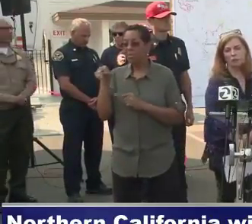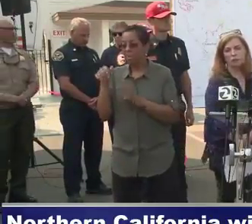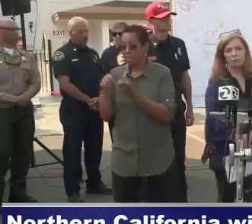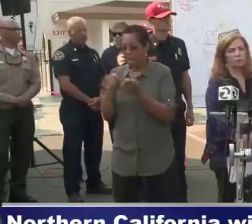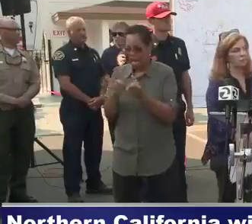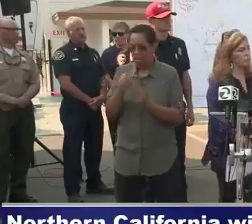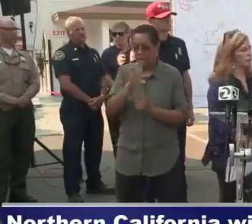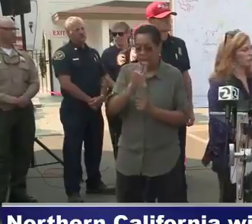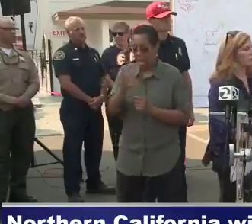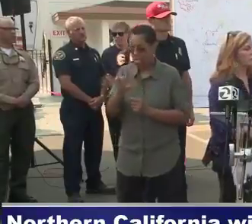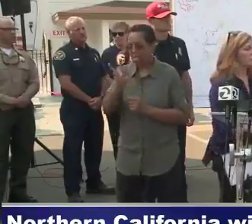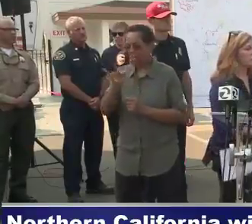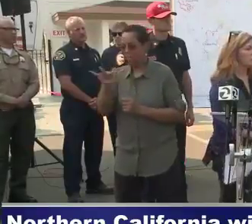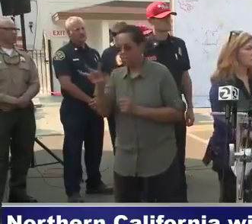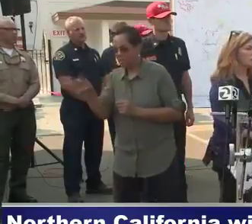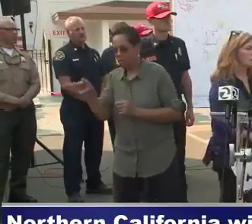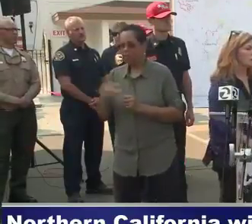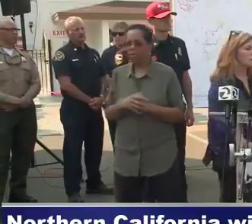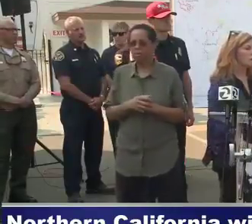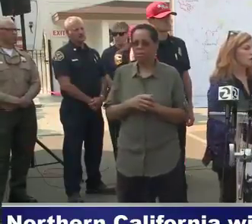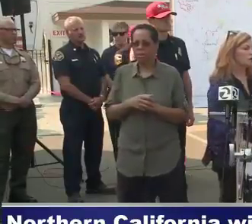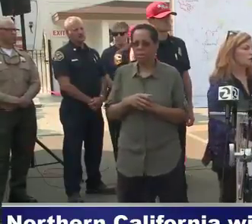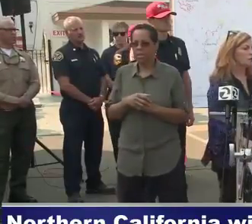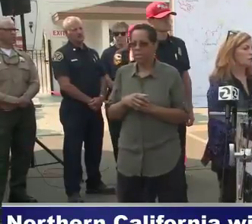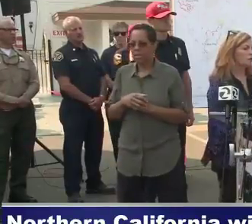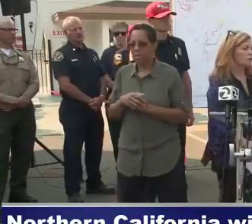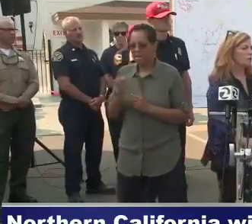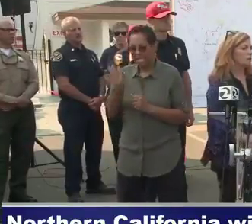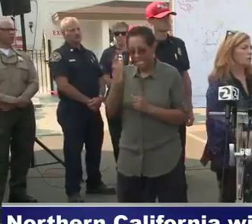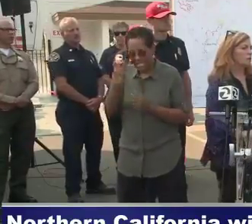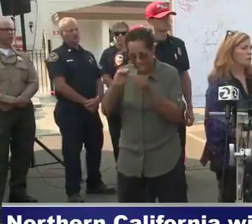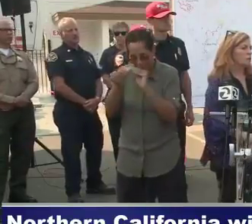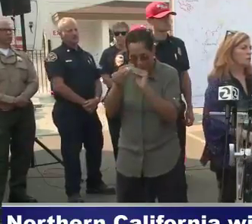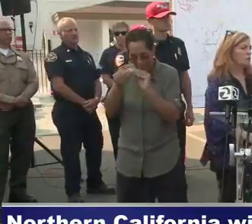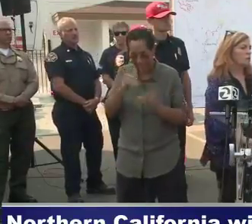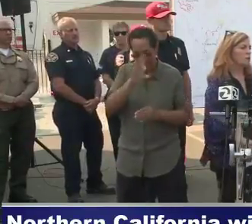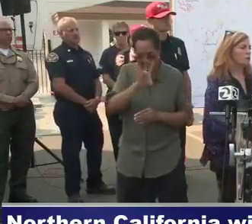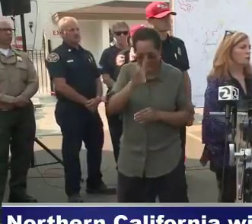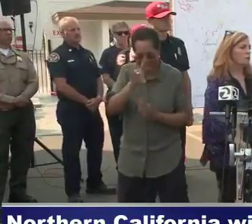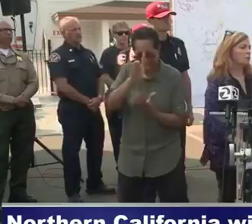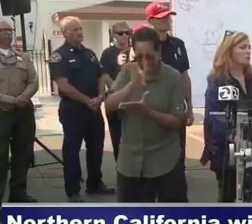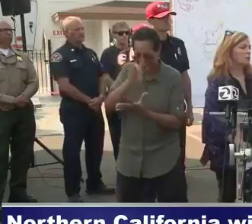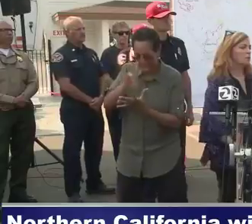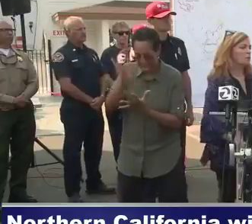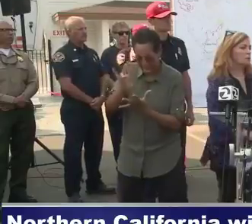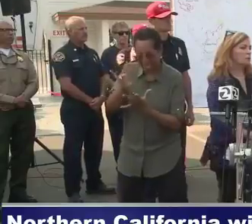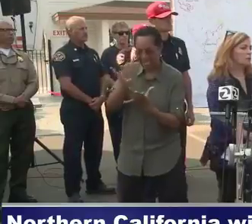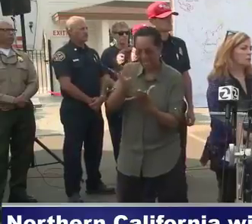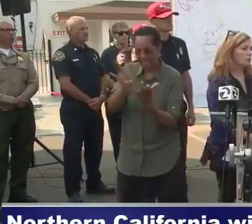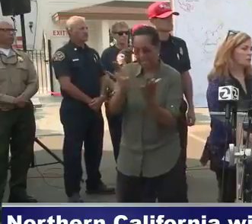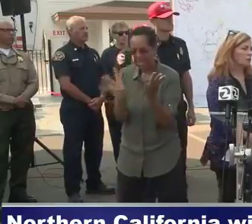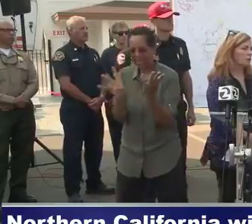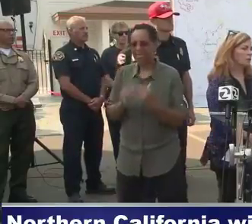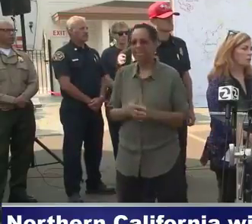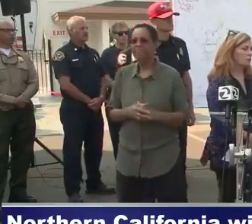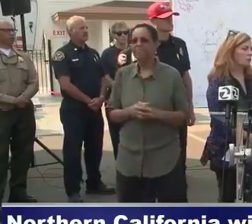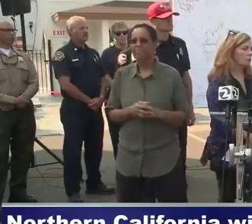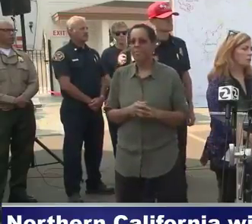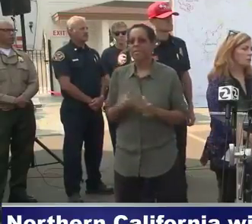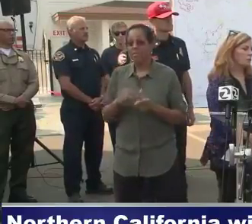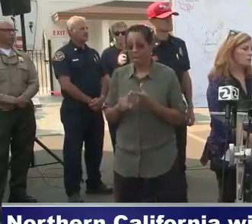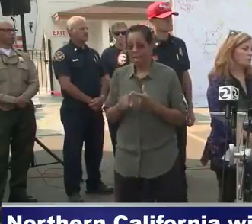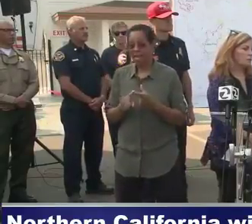888-777. It's a 6-digit number that you're texting, 888-777, and just put in your zip code. You'll get notified